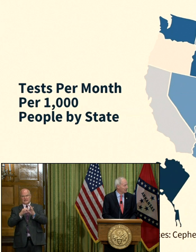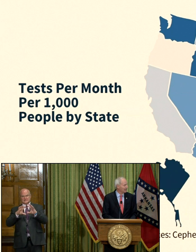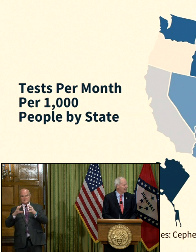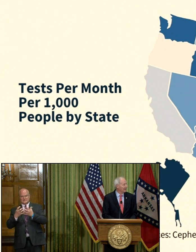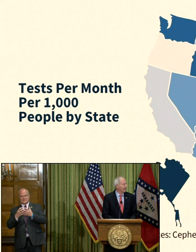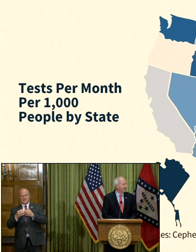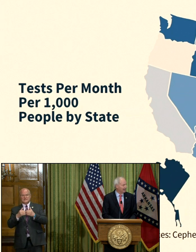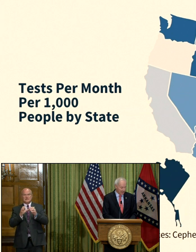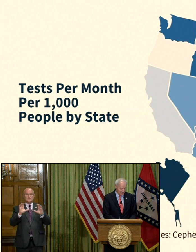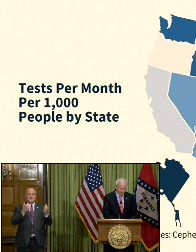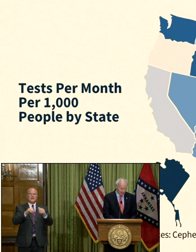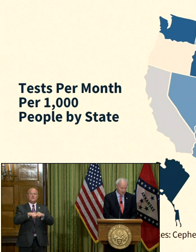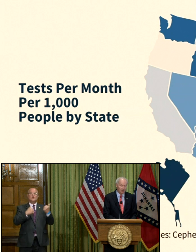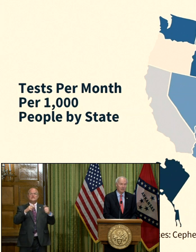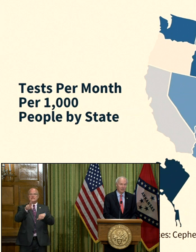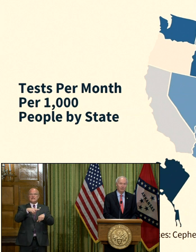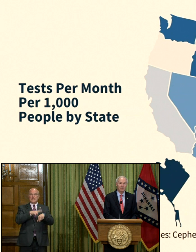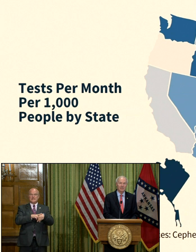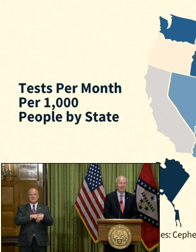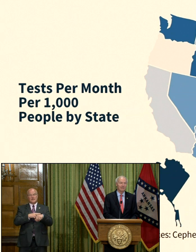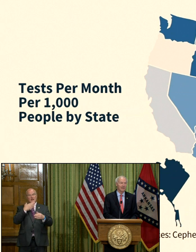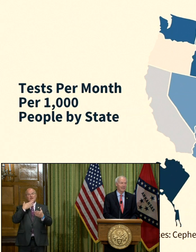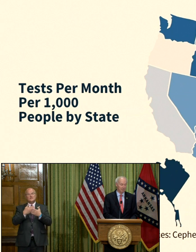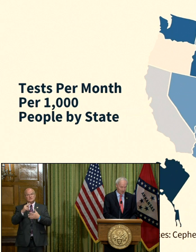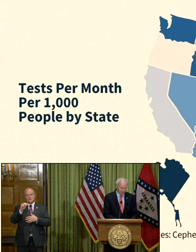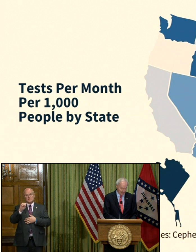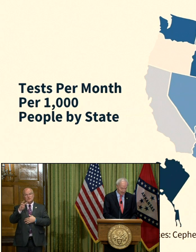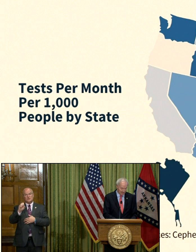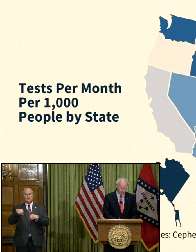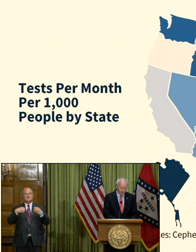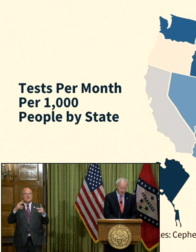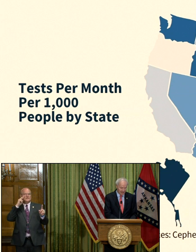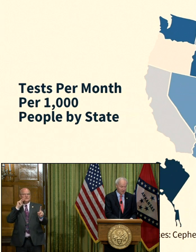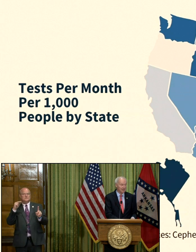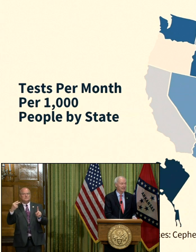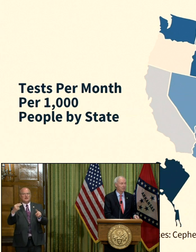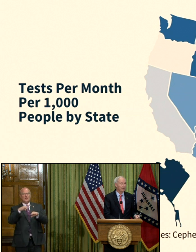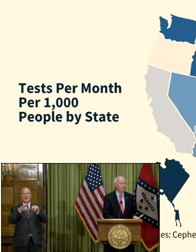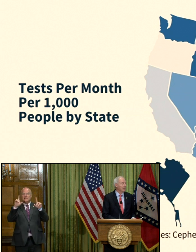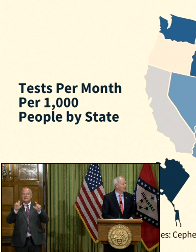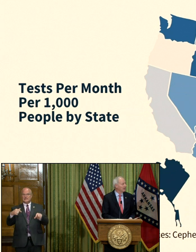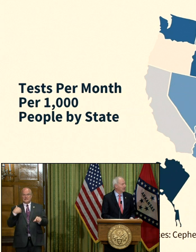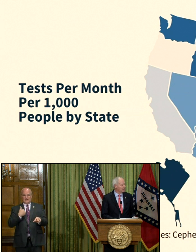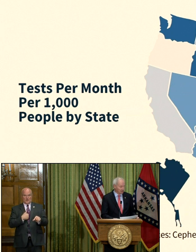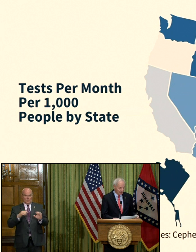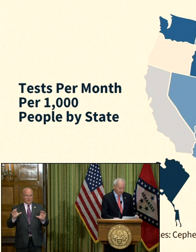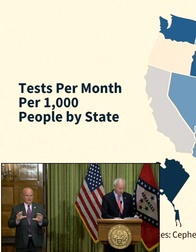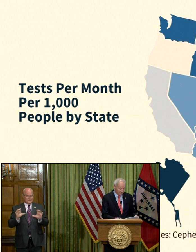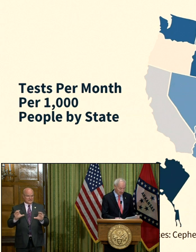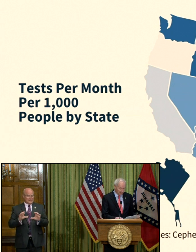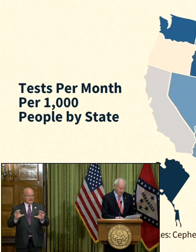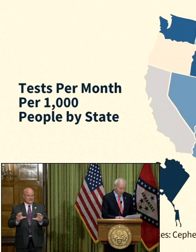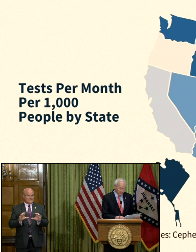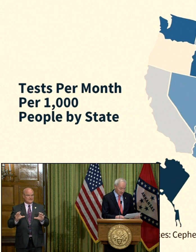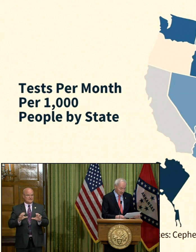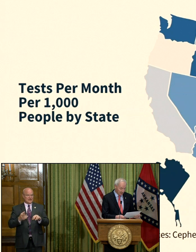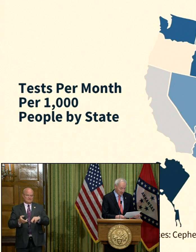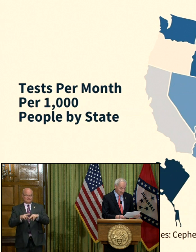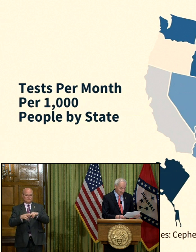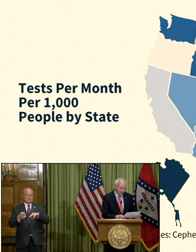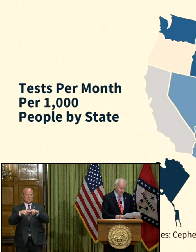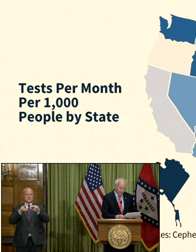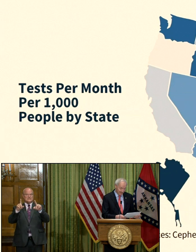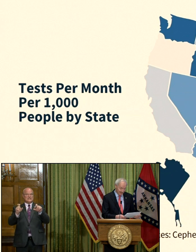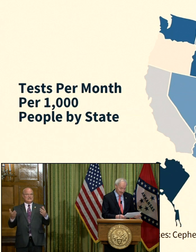of the nation. And I think that is good news to give a perspective on the testing that we've significantly increased